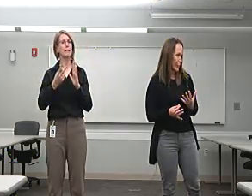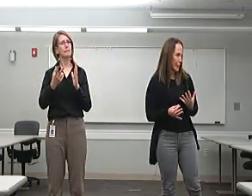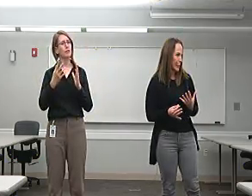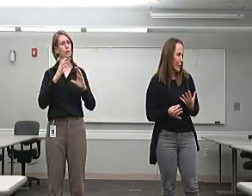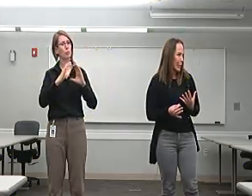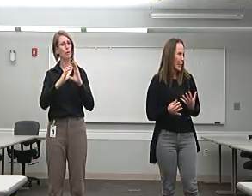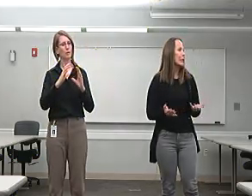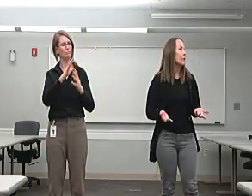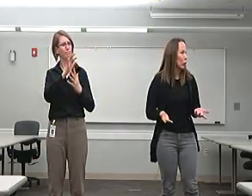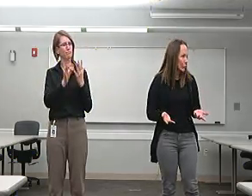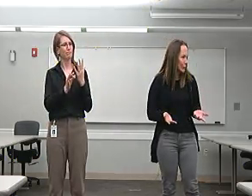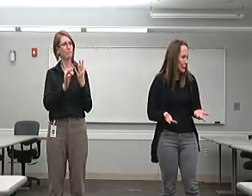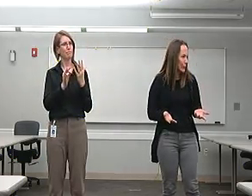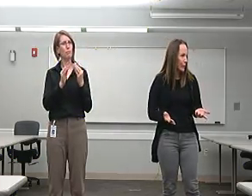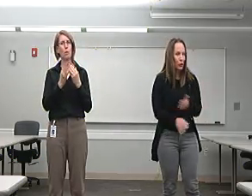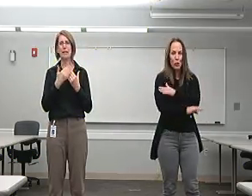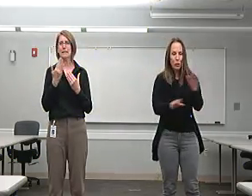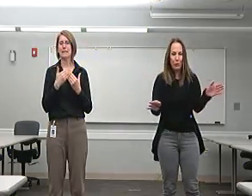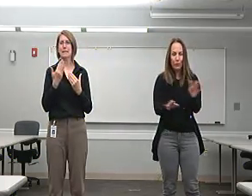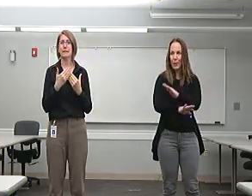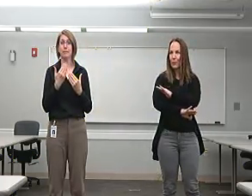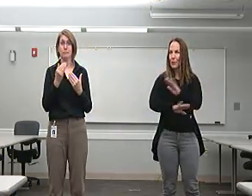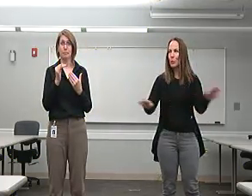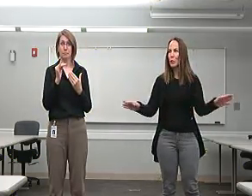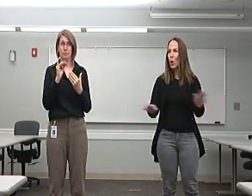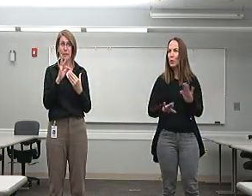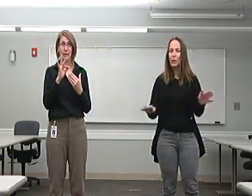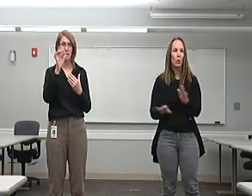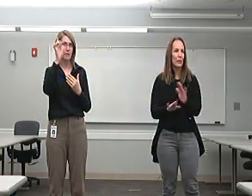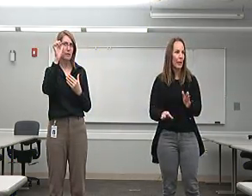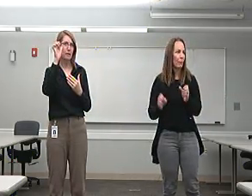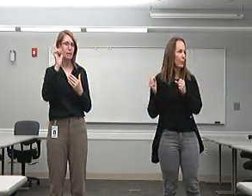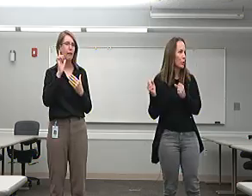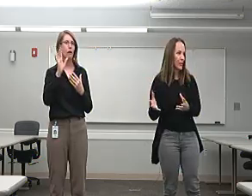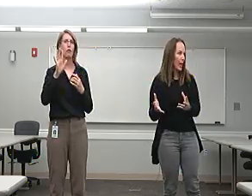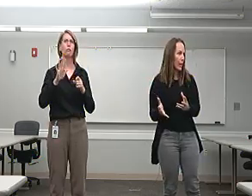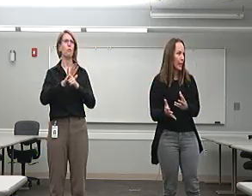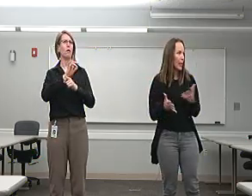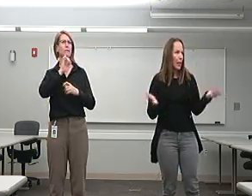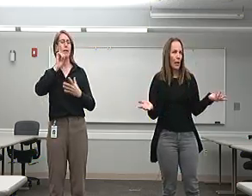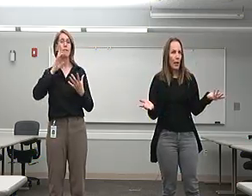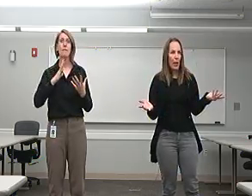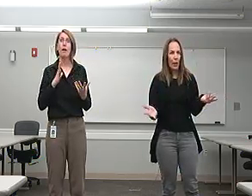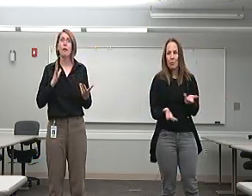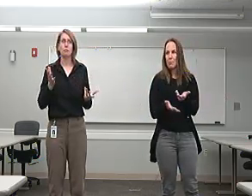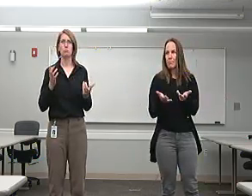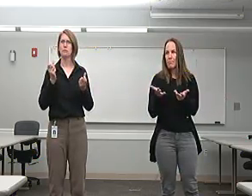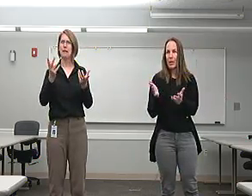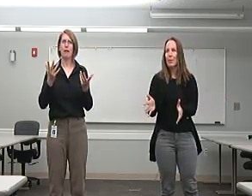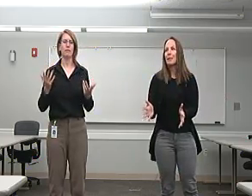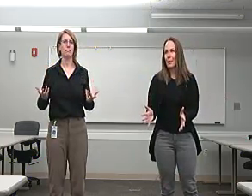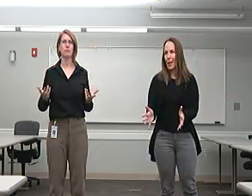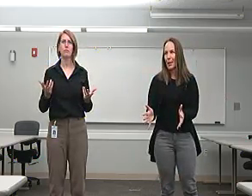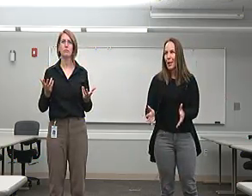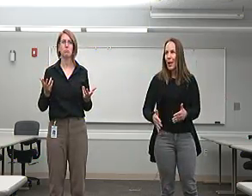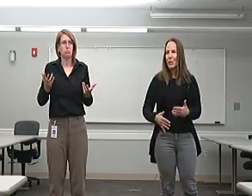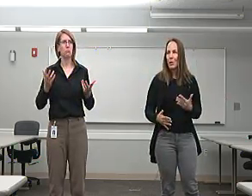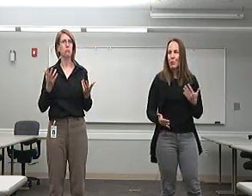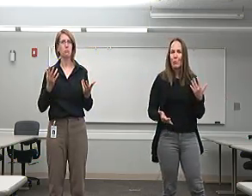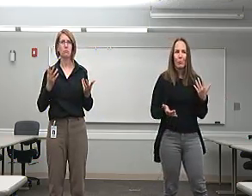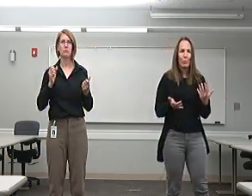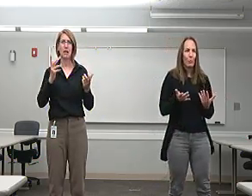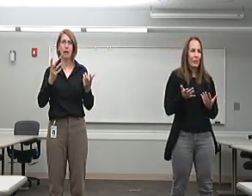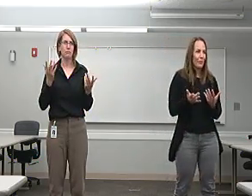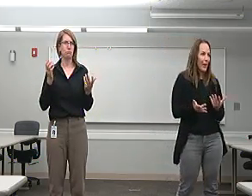easier. If Leah was totally deaf, we would just sign and commit to that. And so we